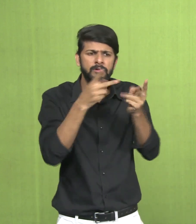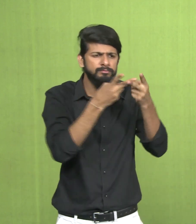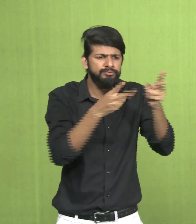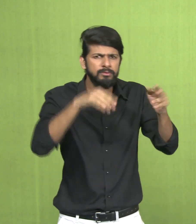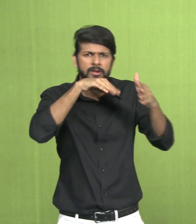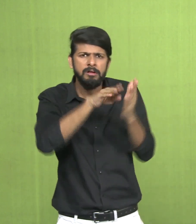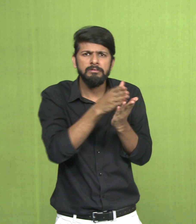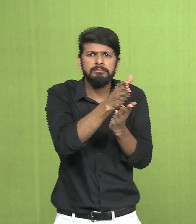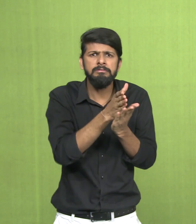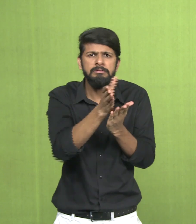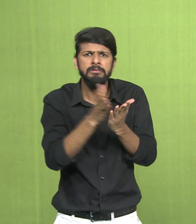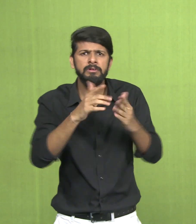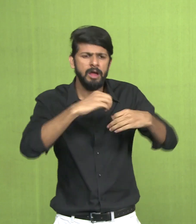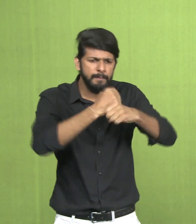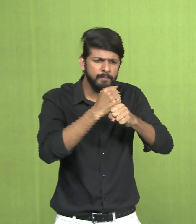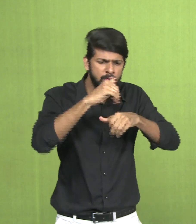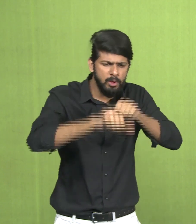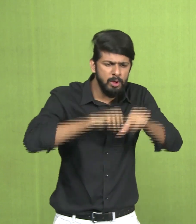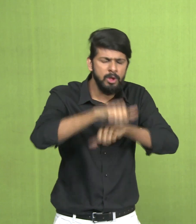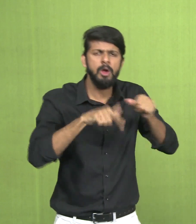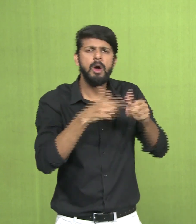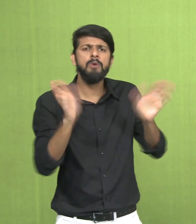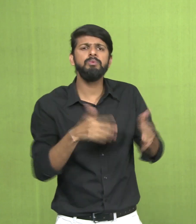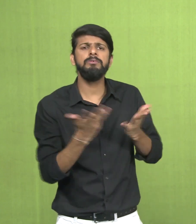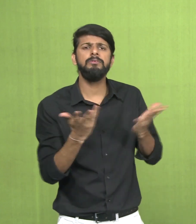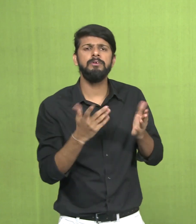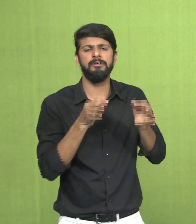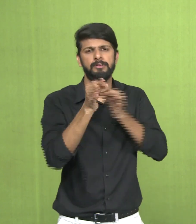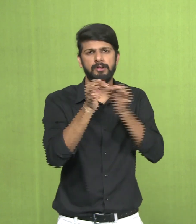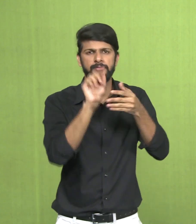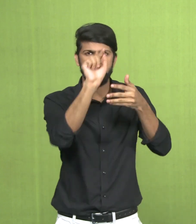method used for the Indus Valley civilization sculptures.